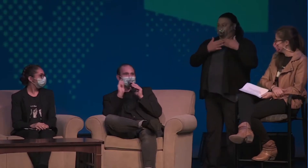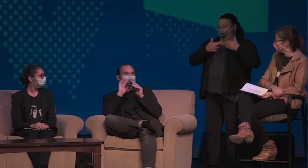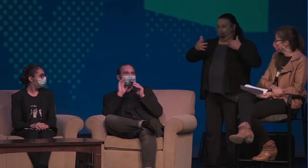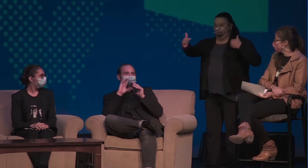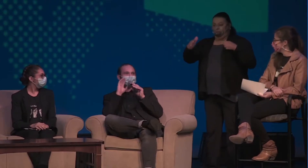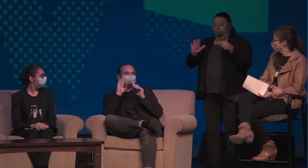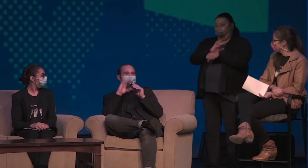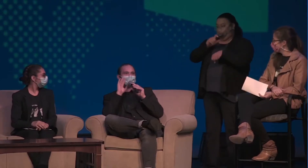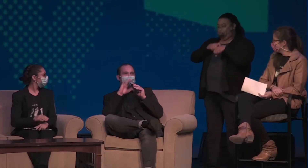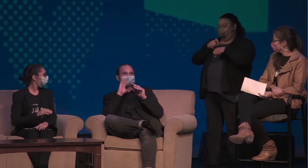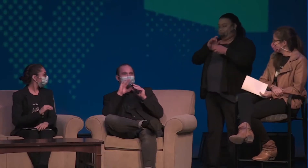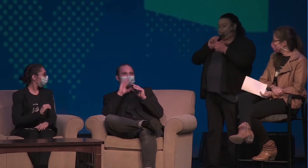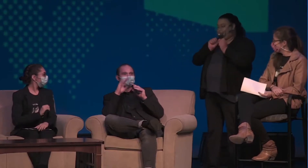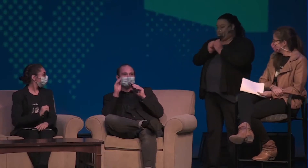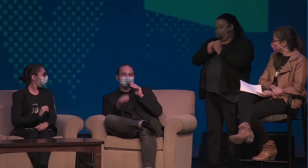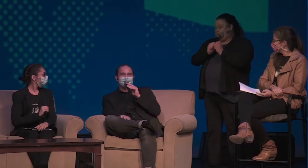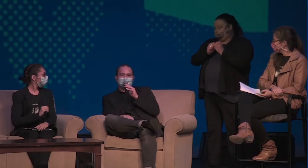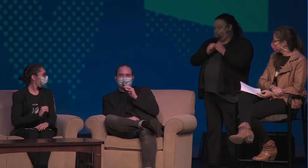together,